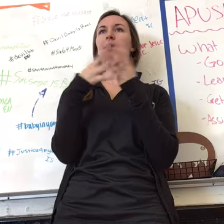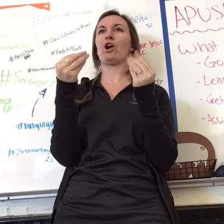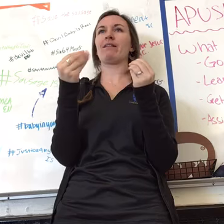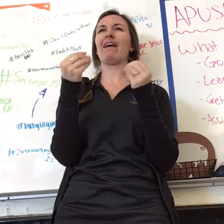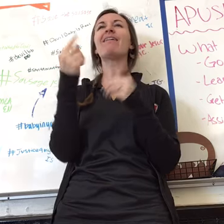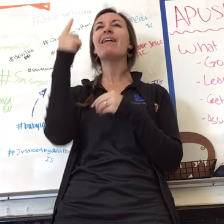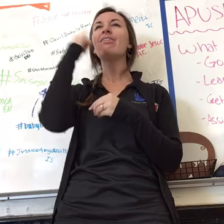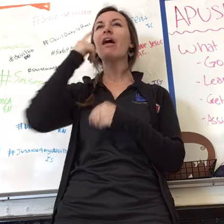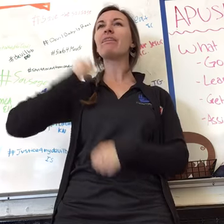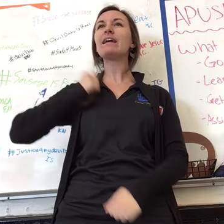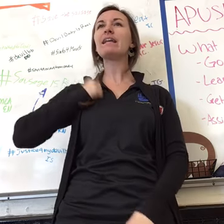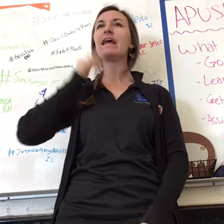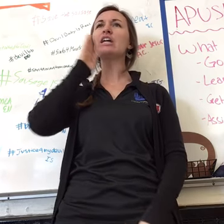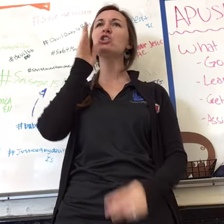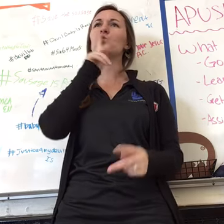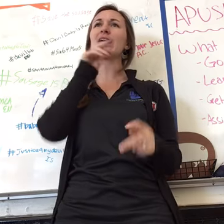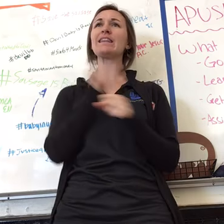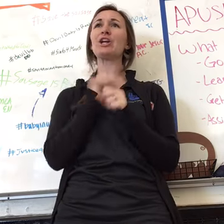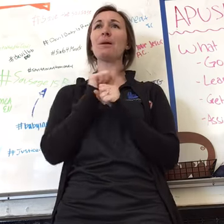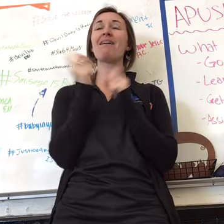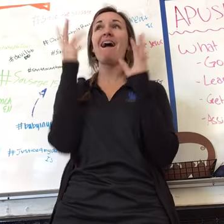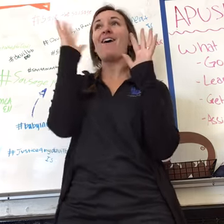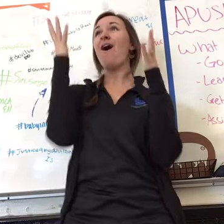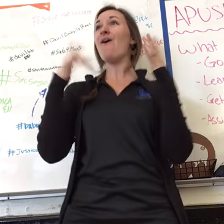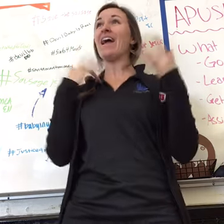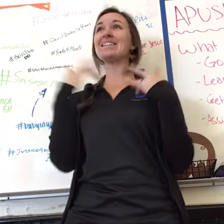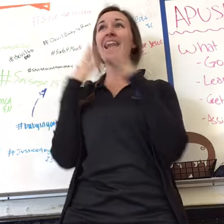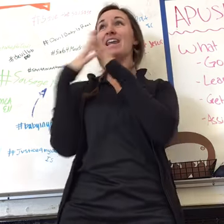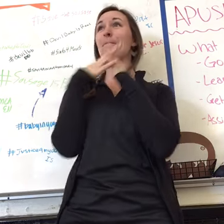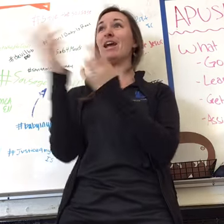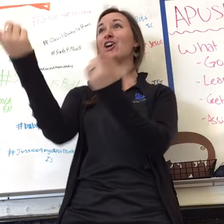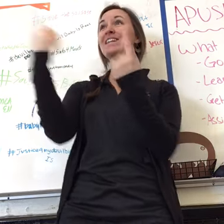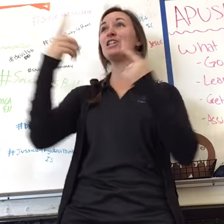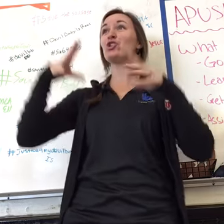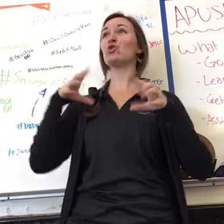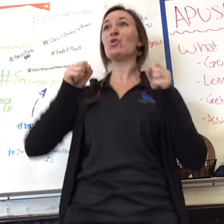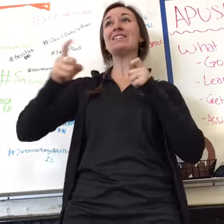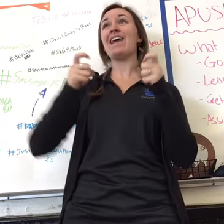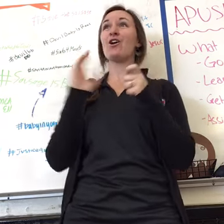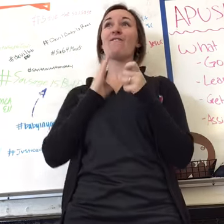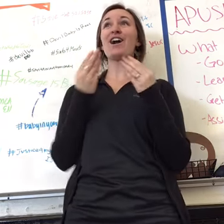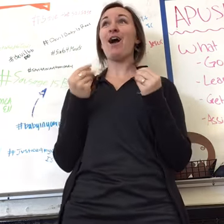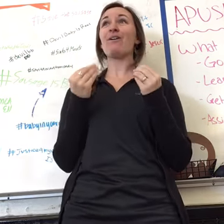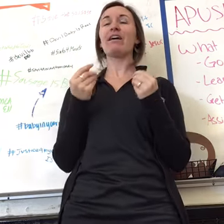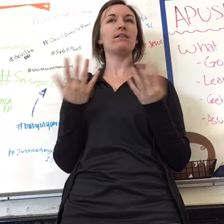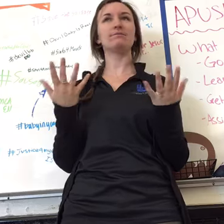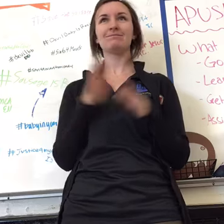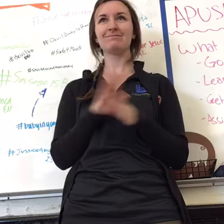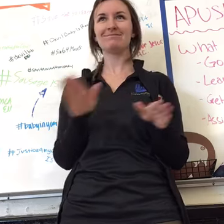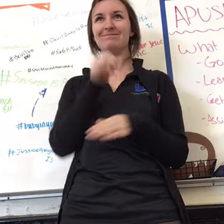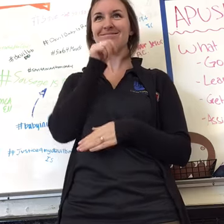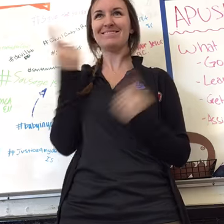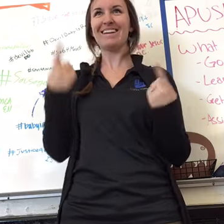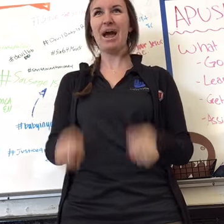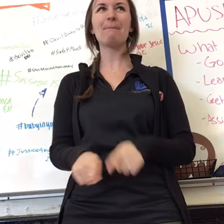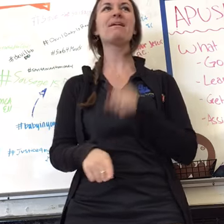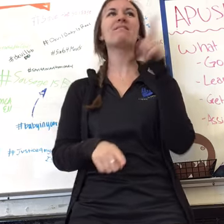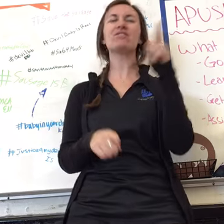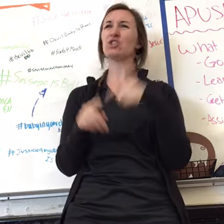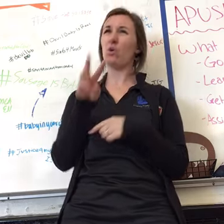literally like jump for joy like liberators that the Americans were. They didn't realize they actually liked living in Canada. Yeah. Were the Warhawks like a community of people or